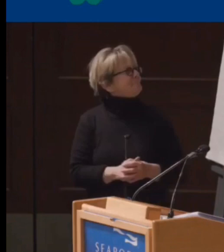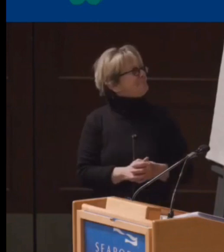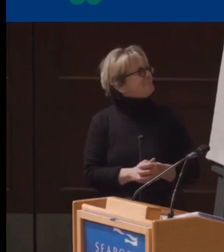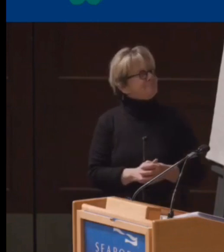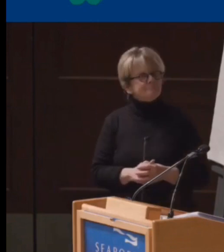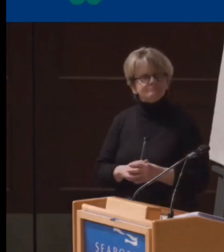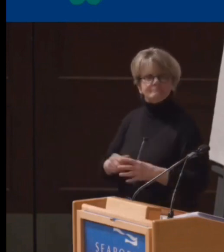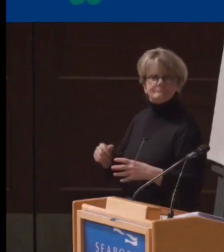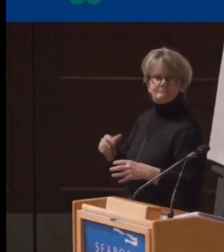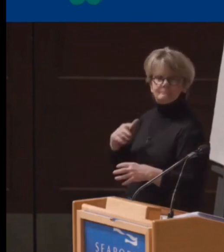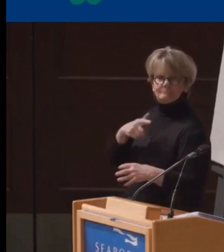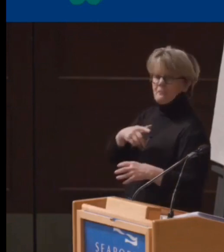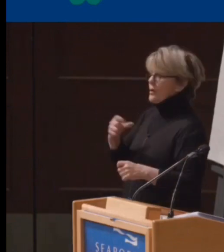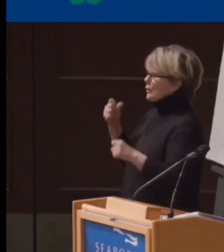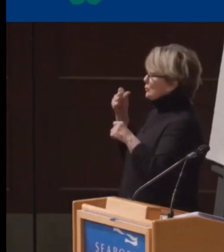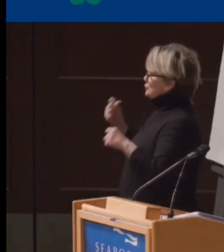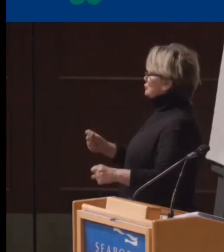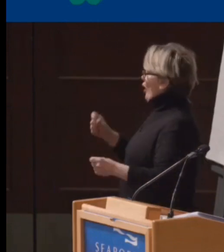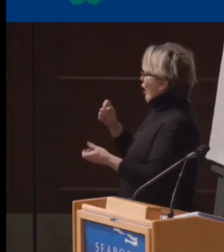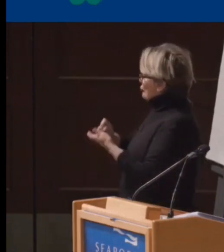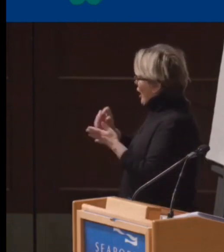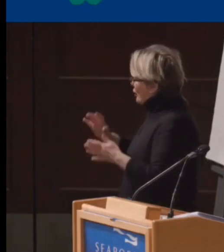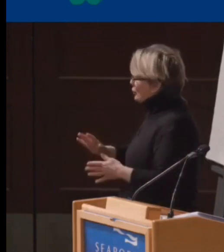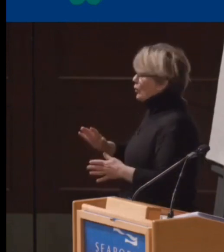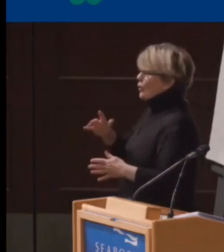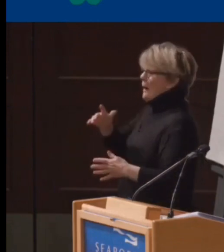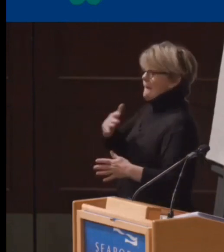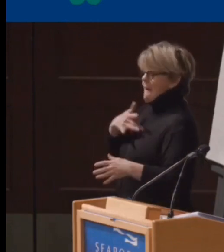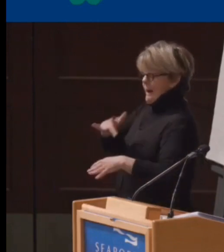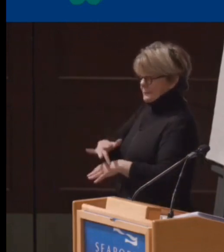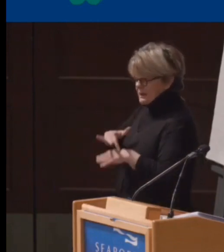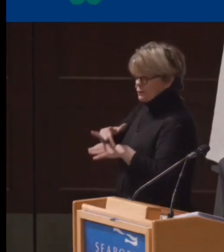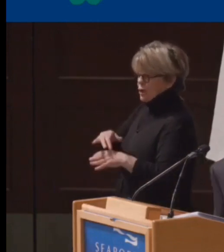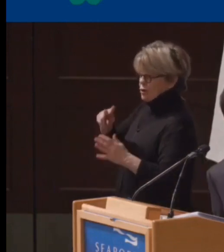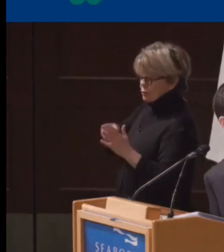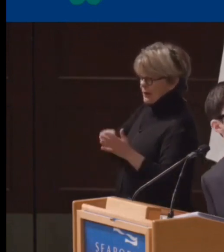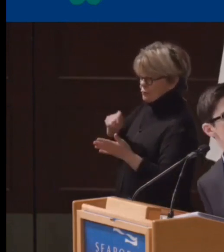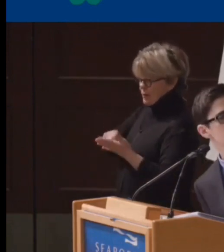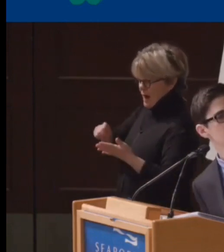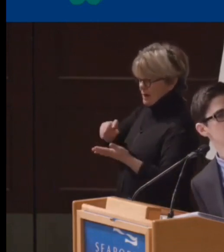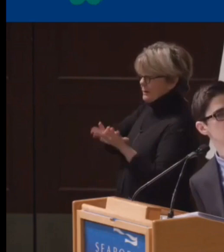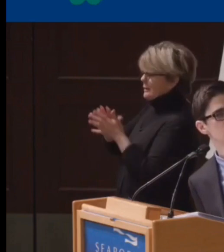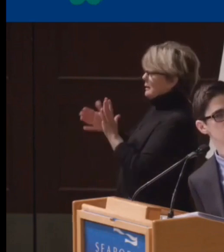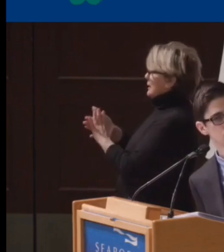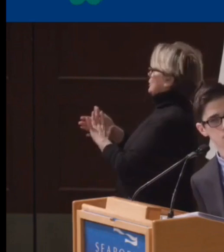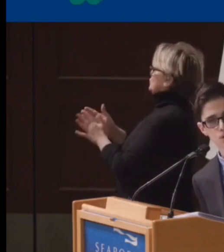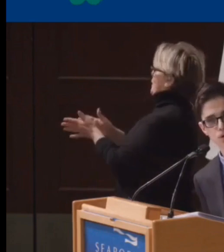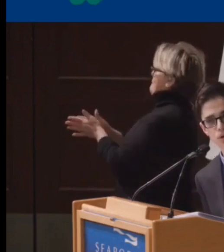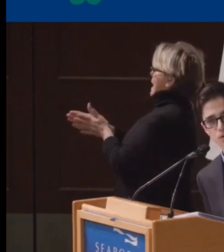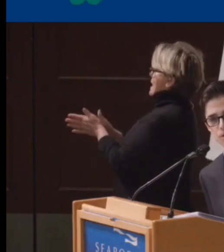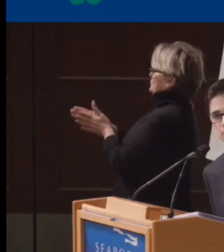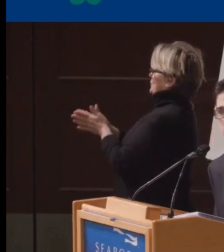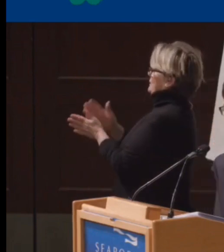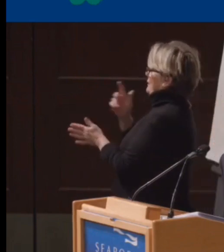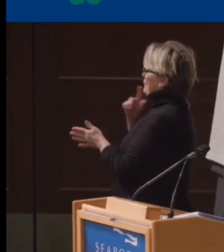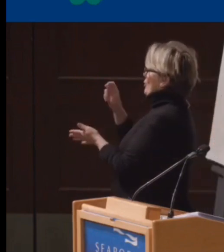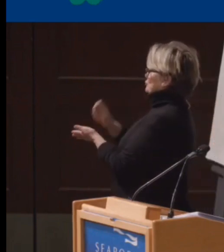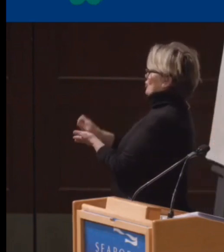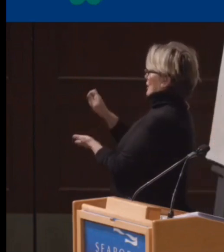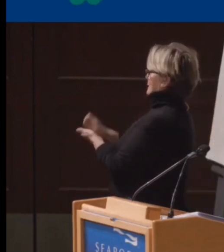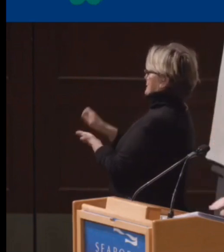I'm a strong writer who turned my obsessions of reading and writing about sports into a passion for sports journalism.